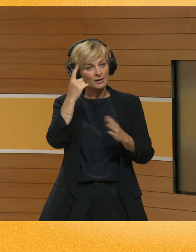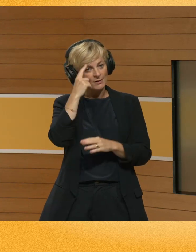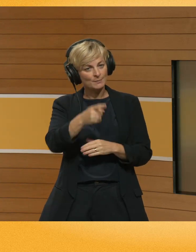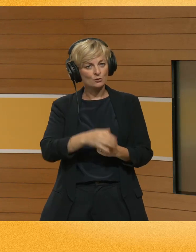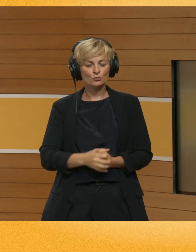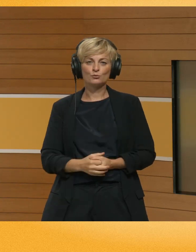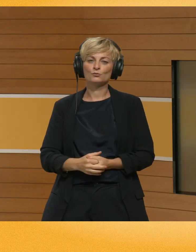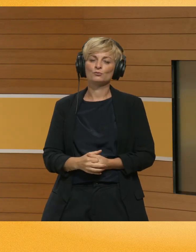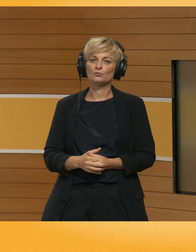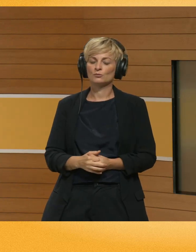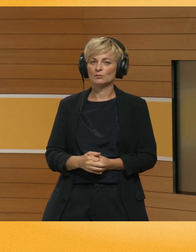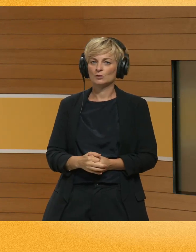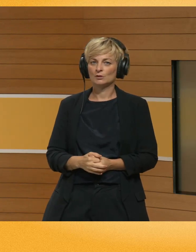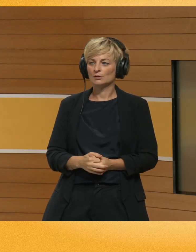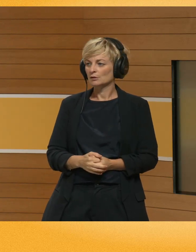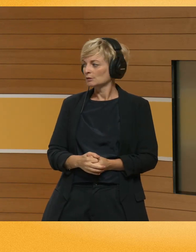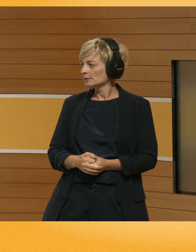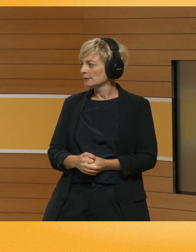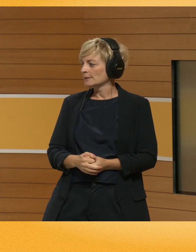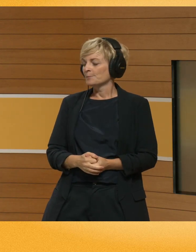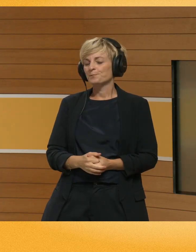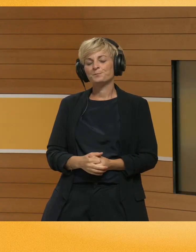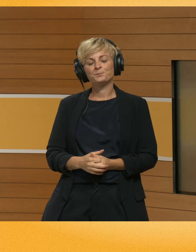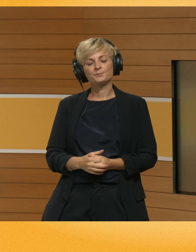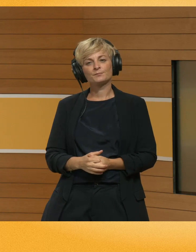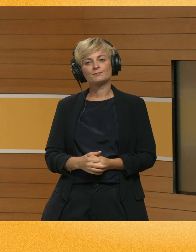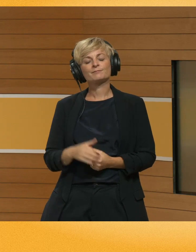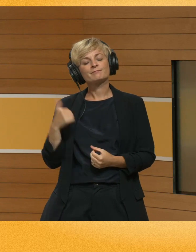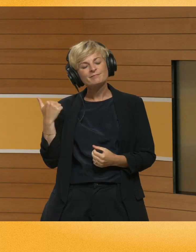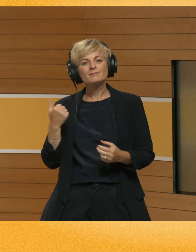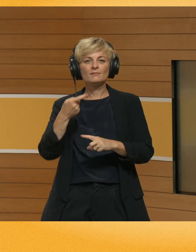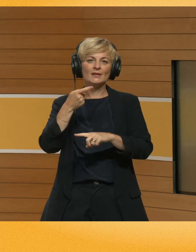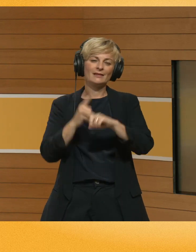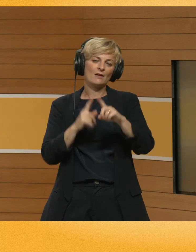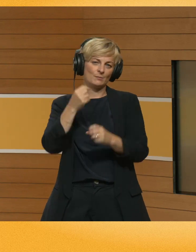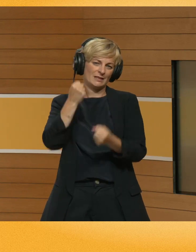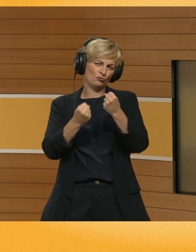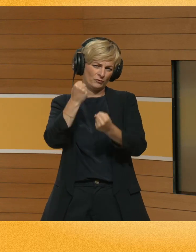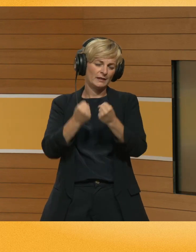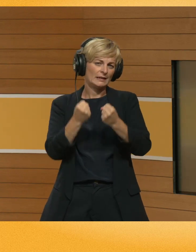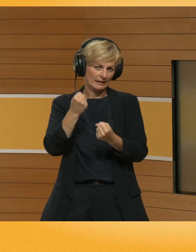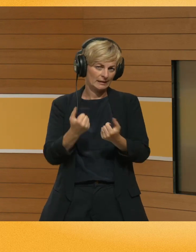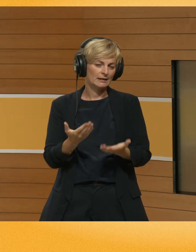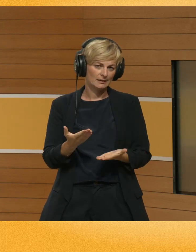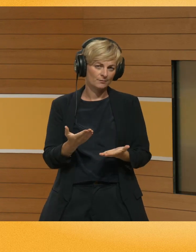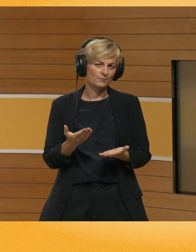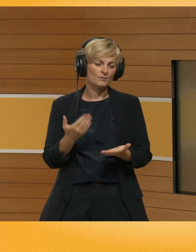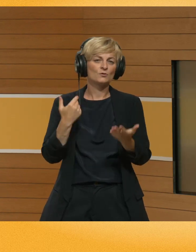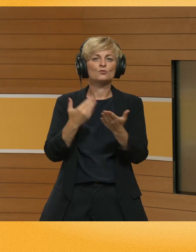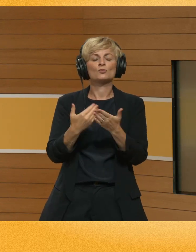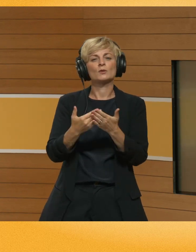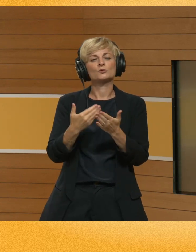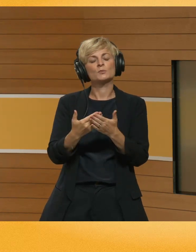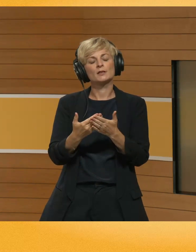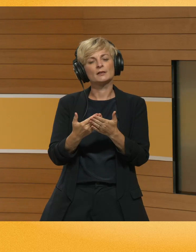it's some aspects are very difficult. If you think about the education and nursing, and if